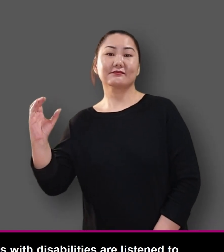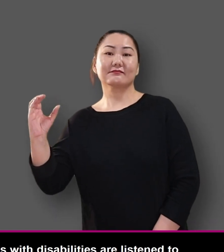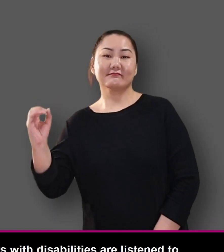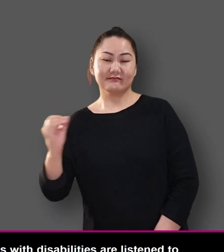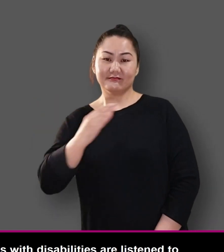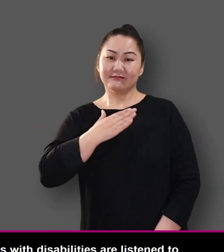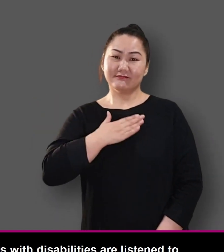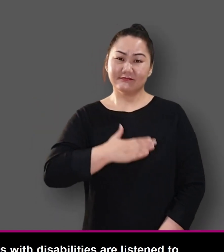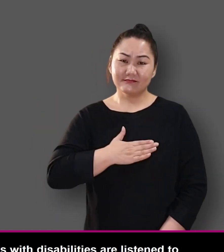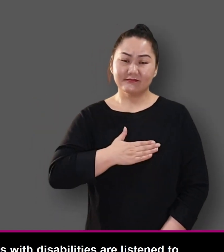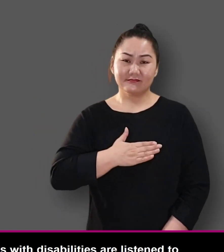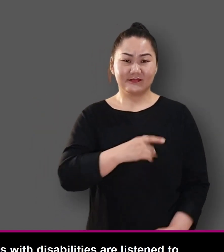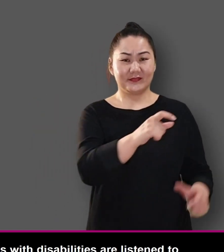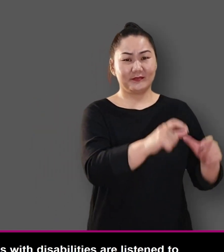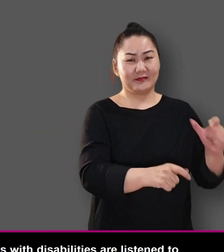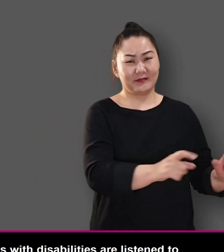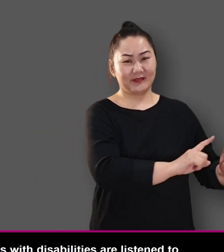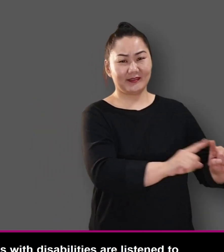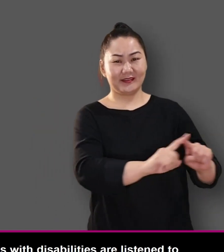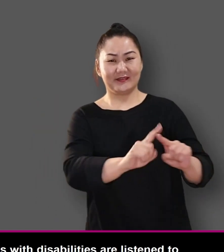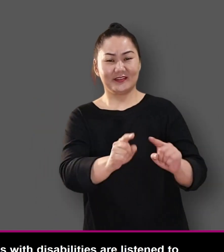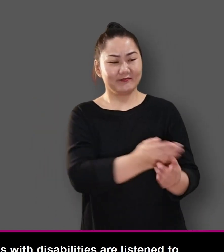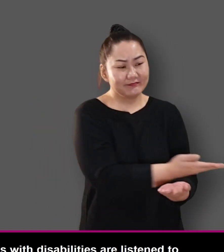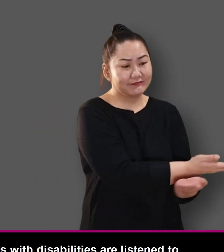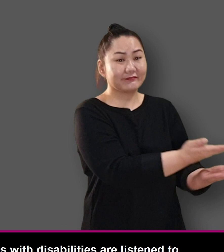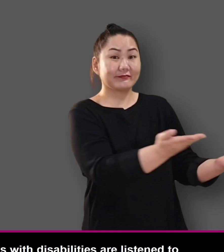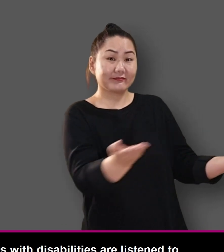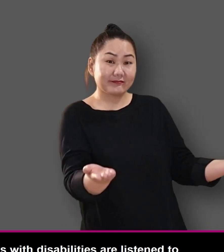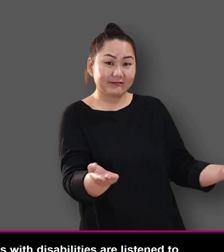We want to see that persons with disabilities are listened to